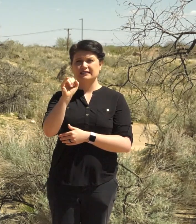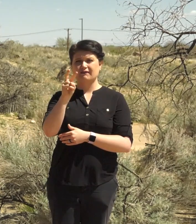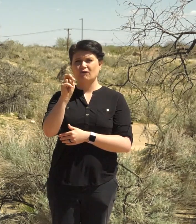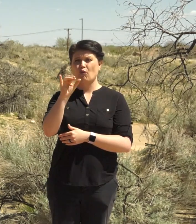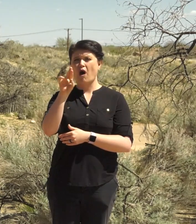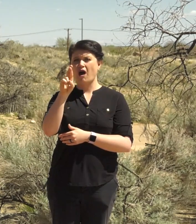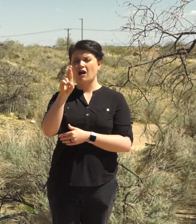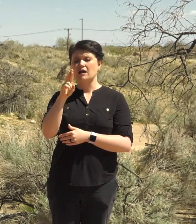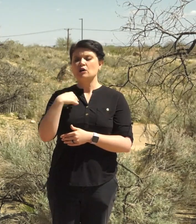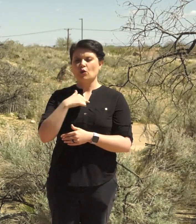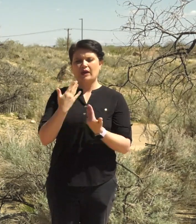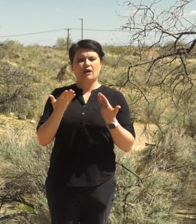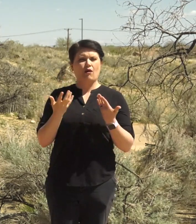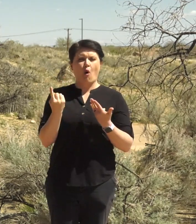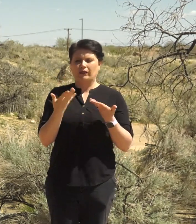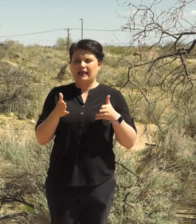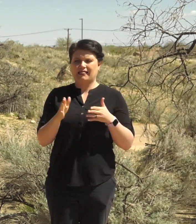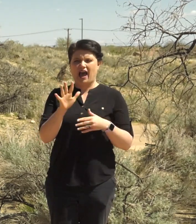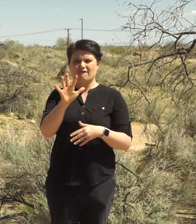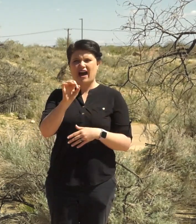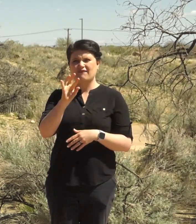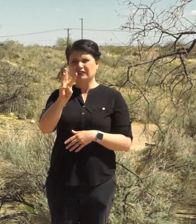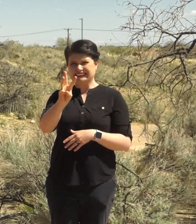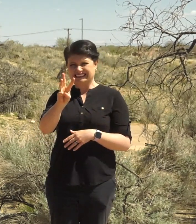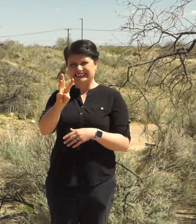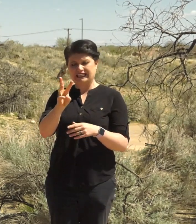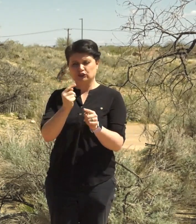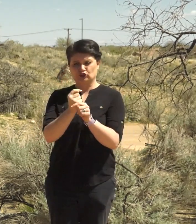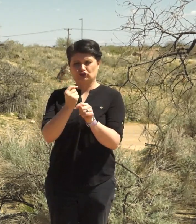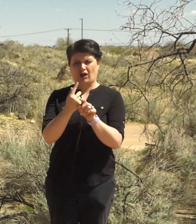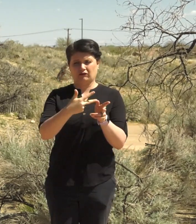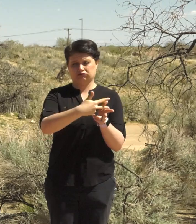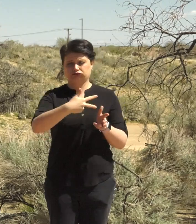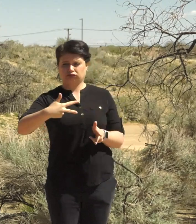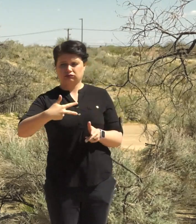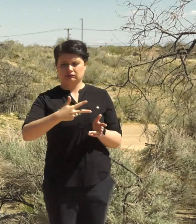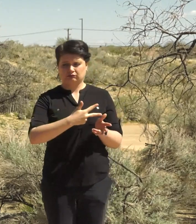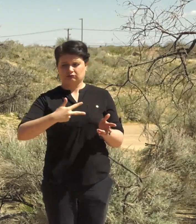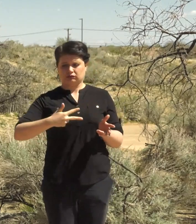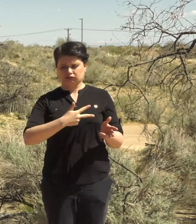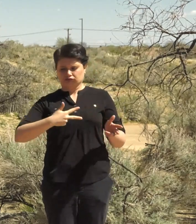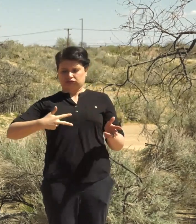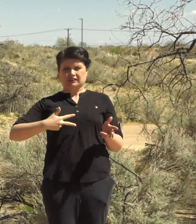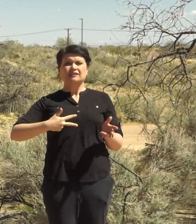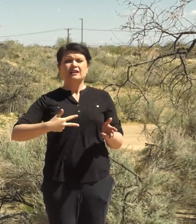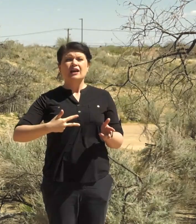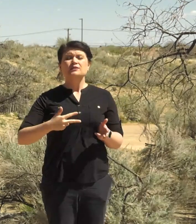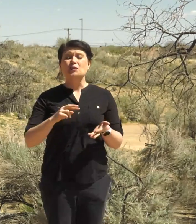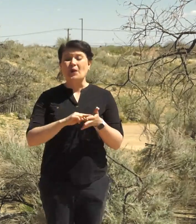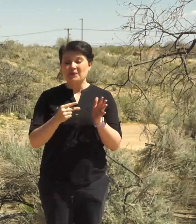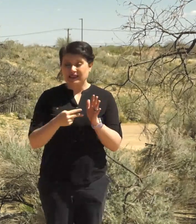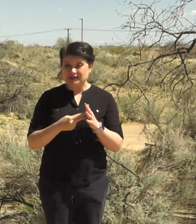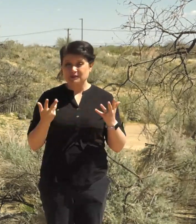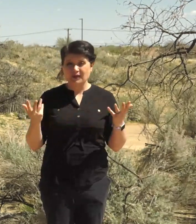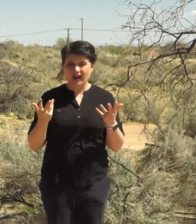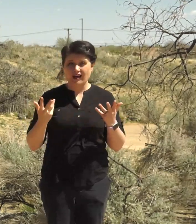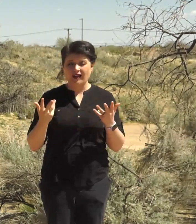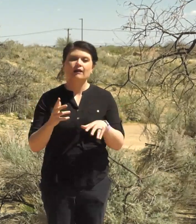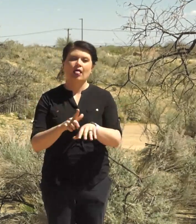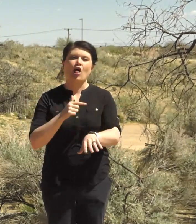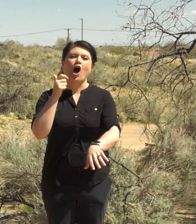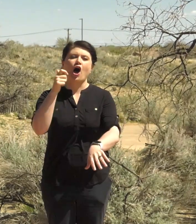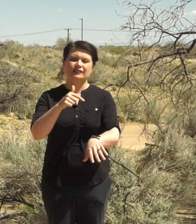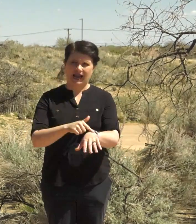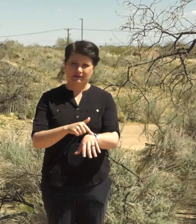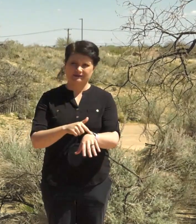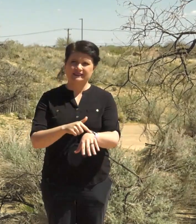only allowing 5 to 6 cars into the bays at a time. Because of that, there will be longer wait times. The average wait time is about